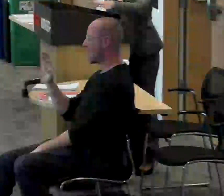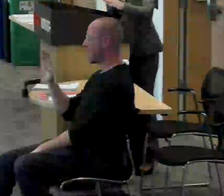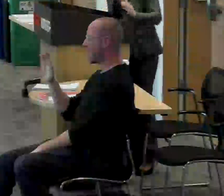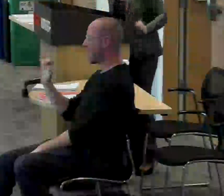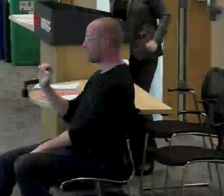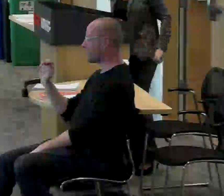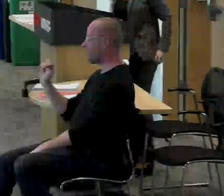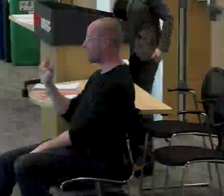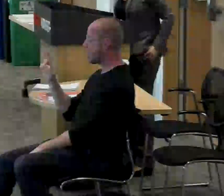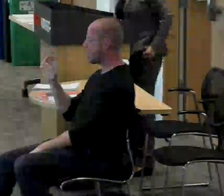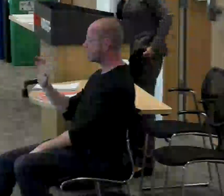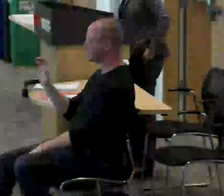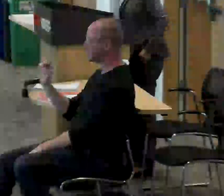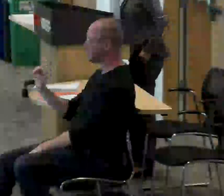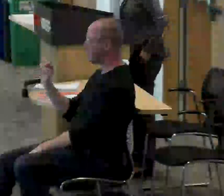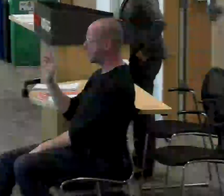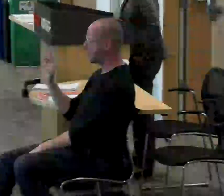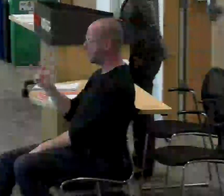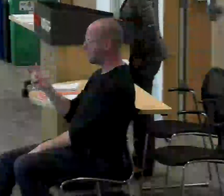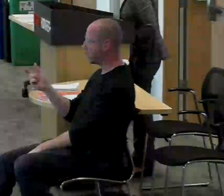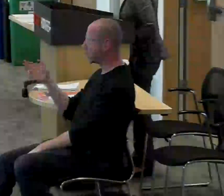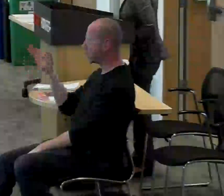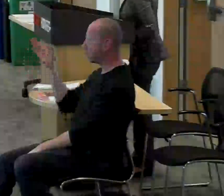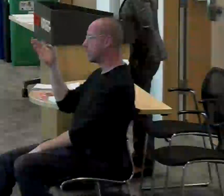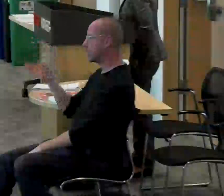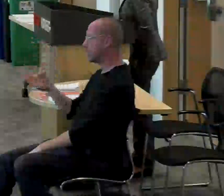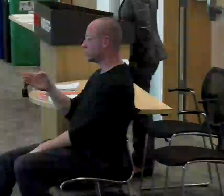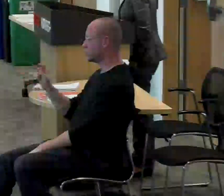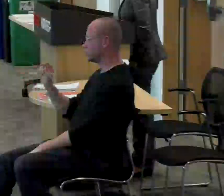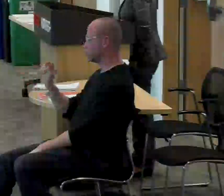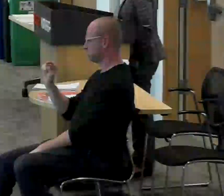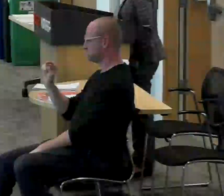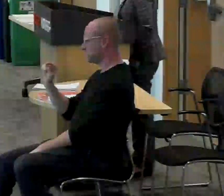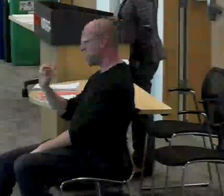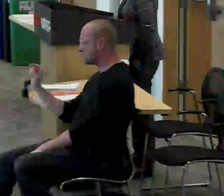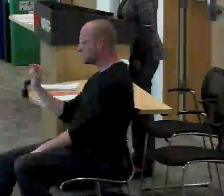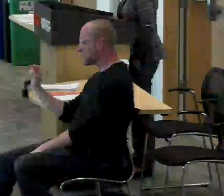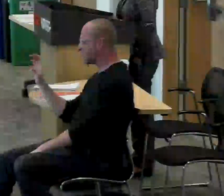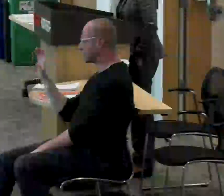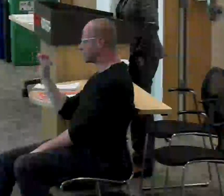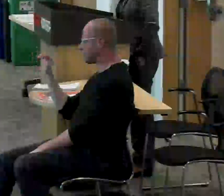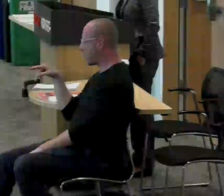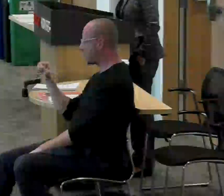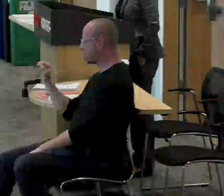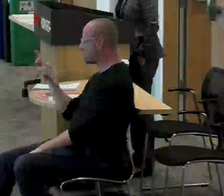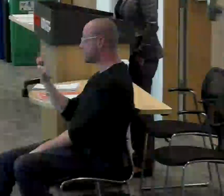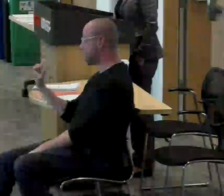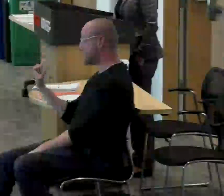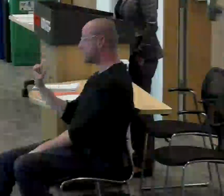www.ablenrc.org/state_compare. And some things to think about, cost, investment type.